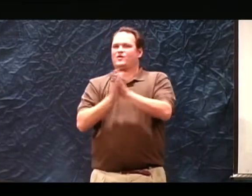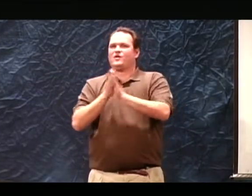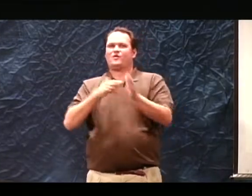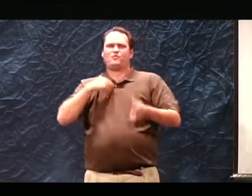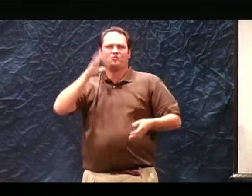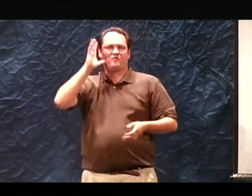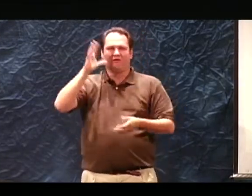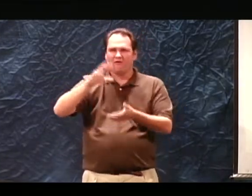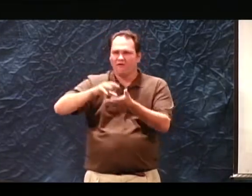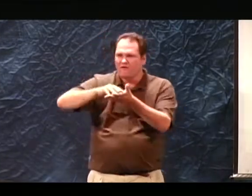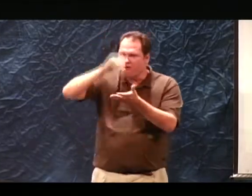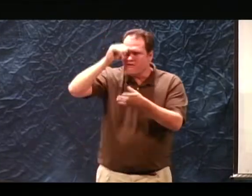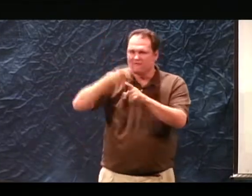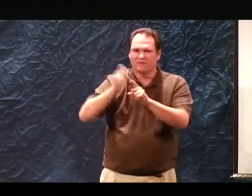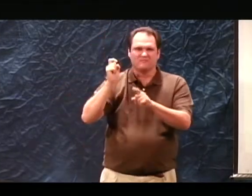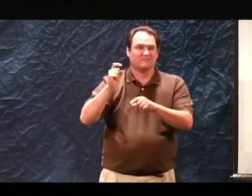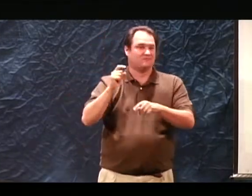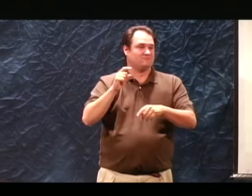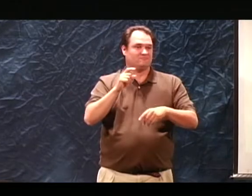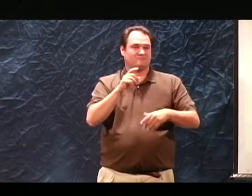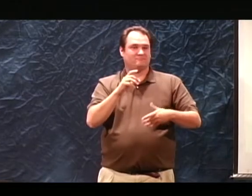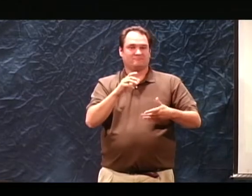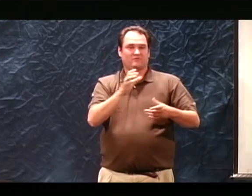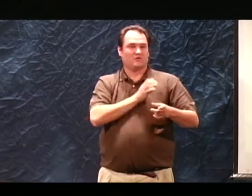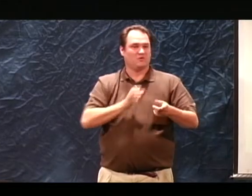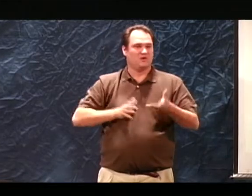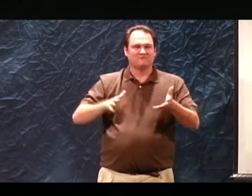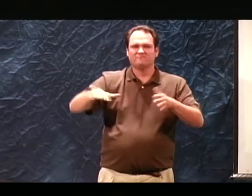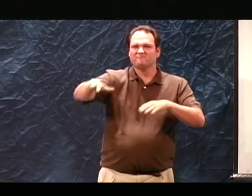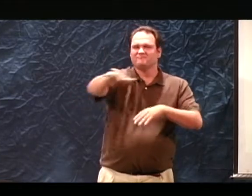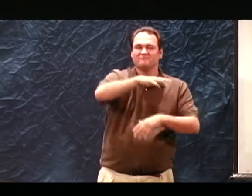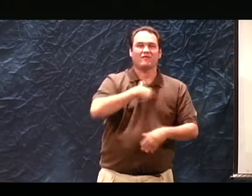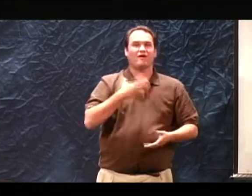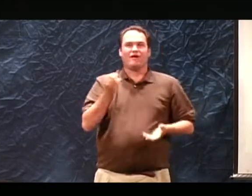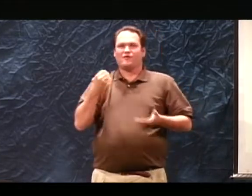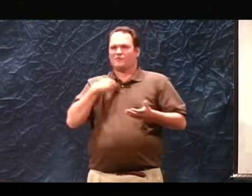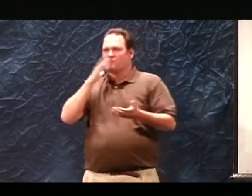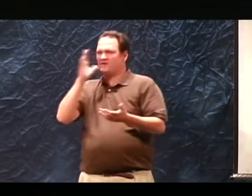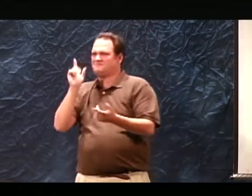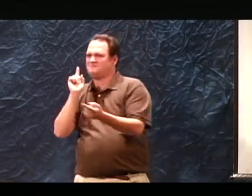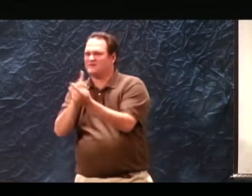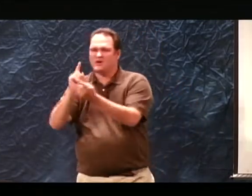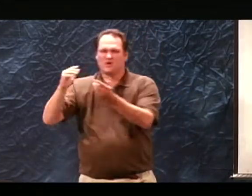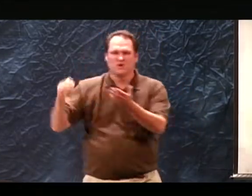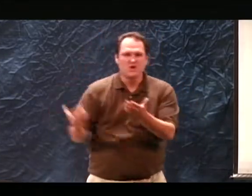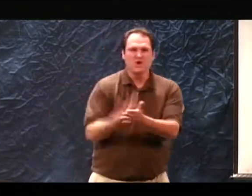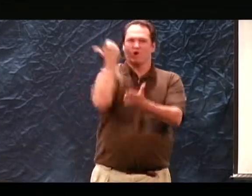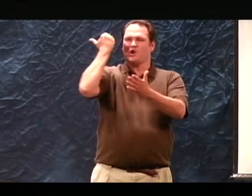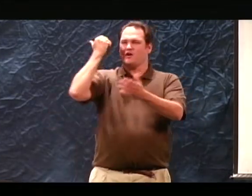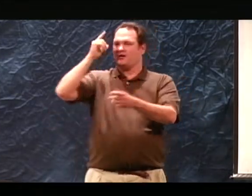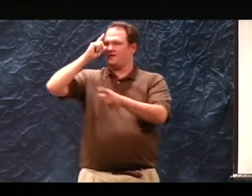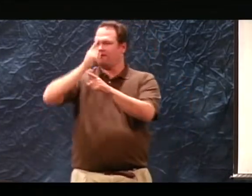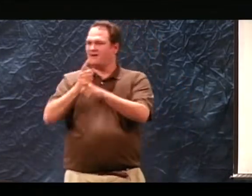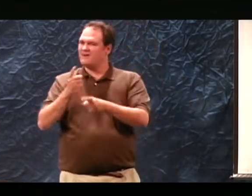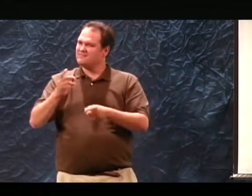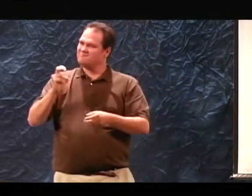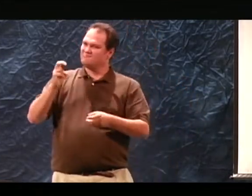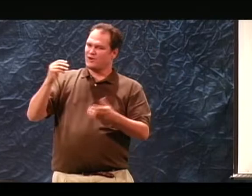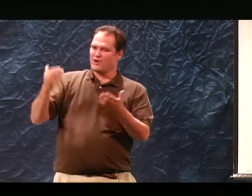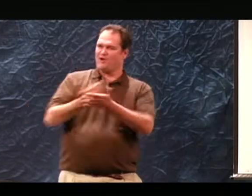here the opportunity to learn from other christians the opportunity to meet new